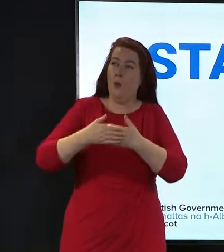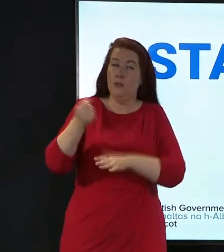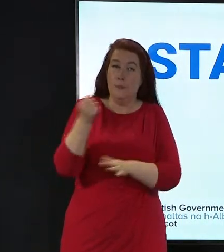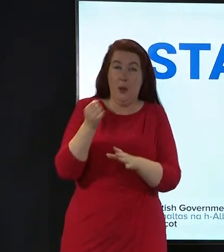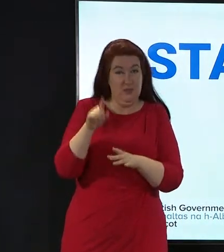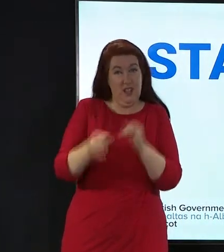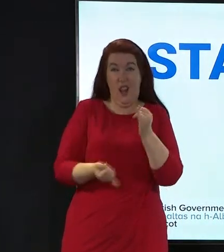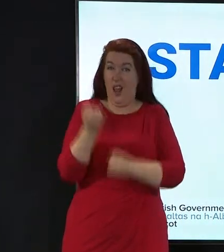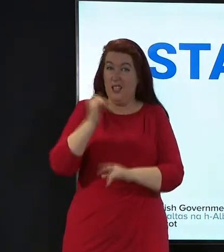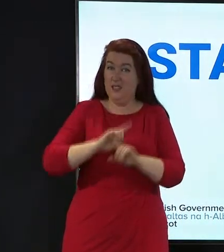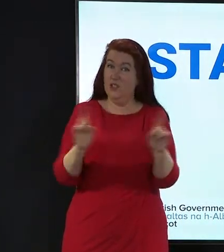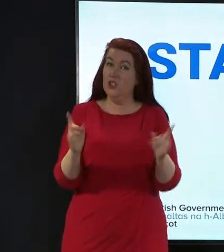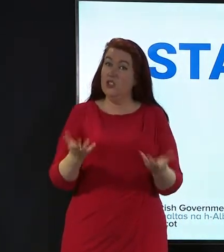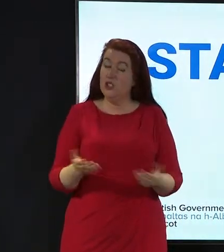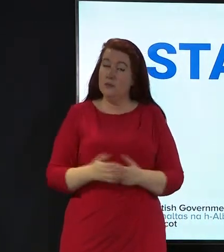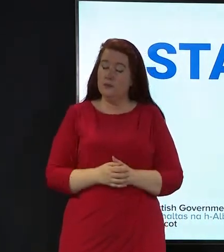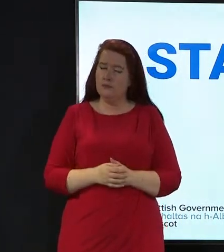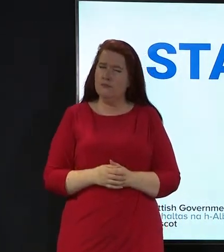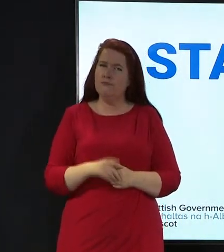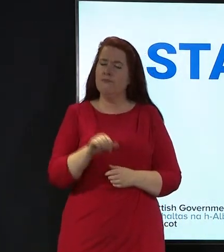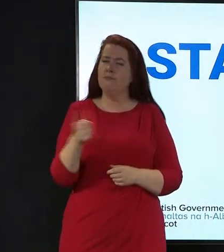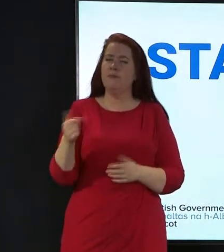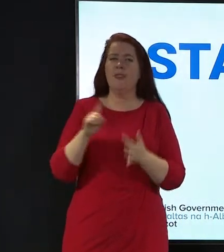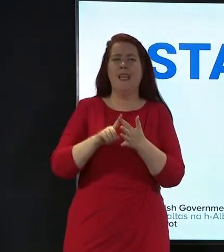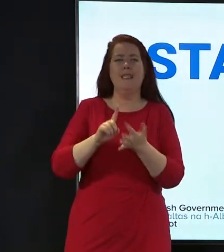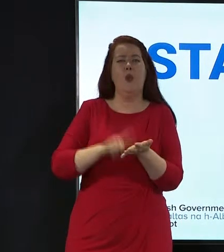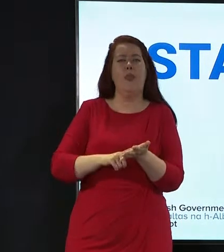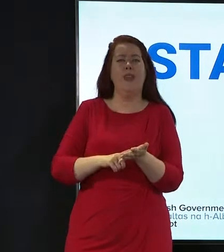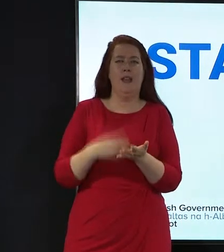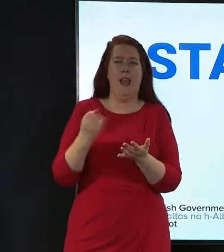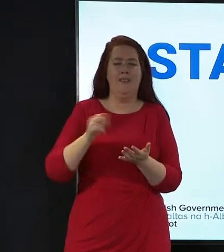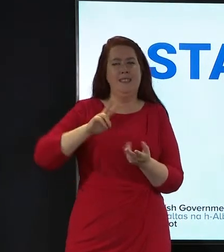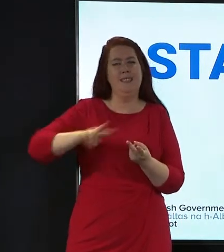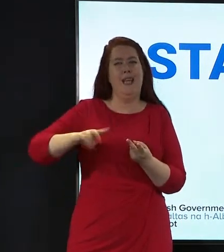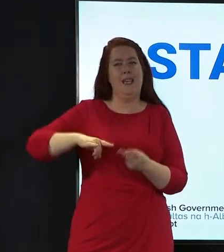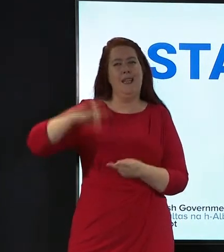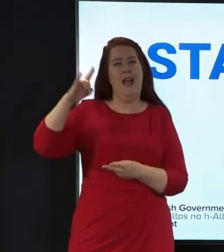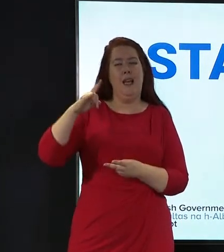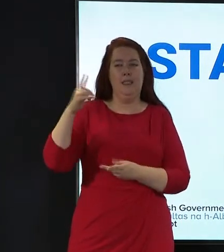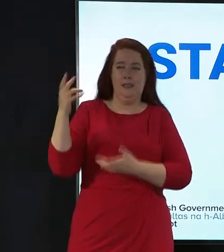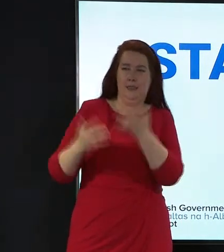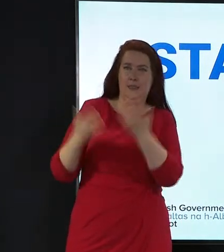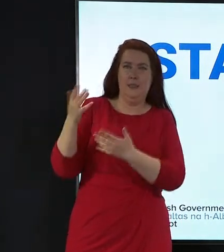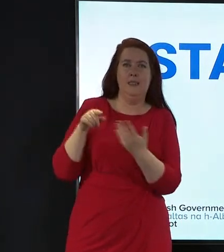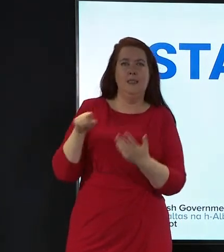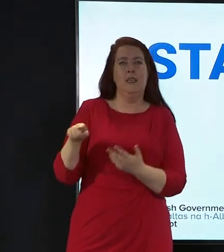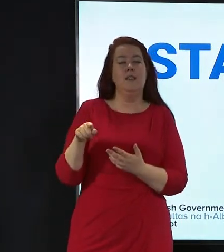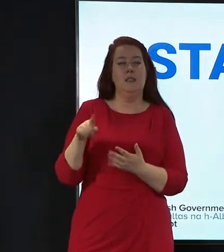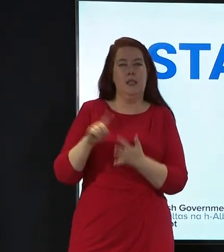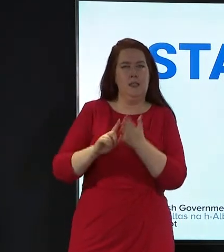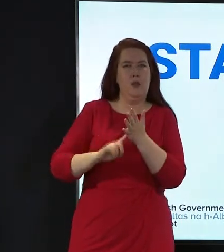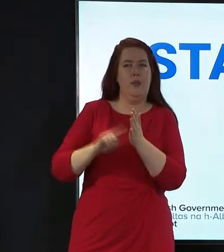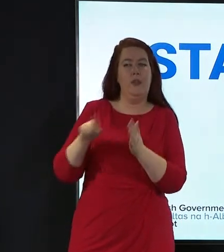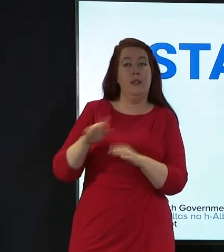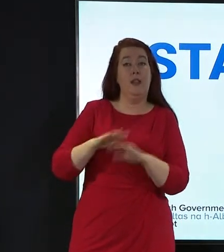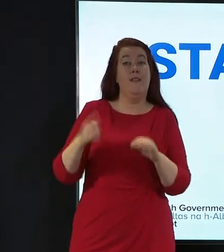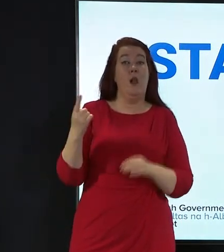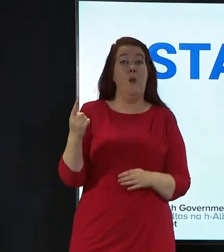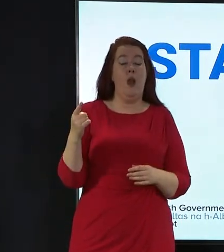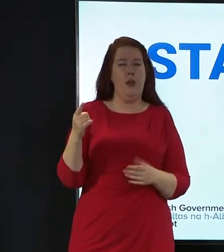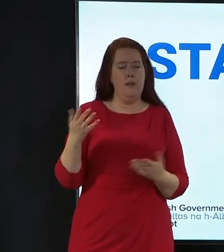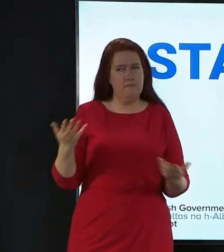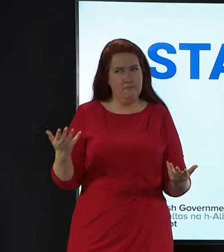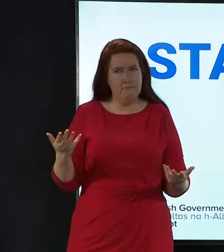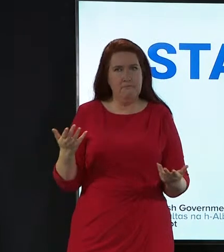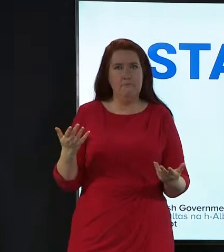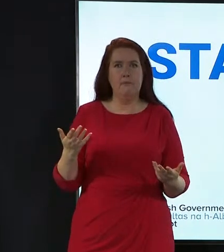also, just secondly, East Lothian's got the second highest case rate in Scotland, and it's in level one. Obviously, a lot of the areas in level